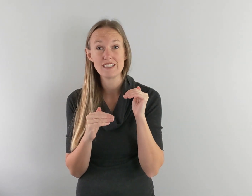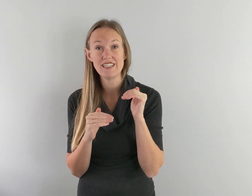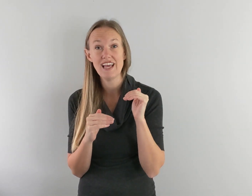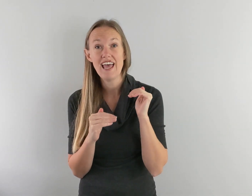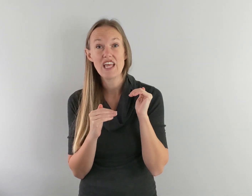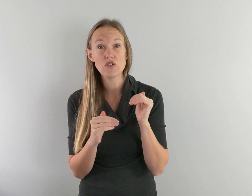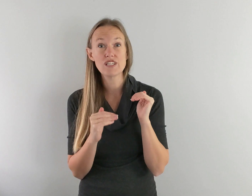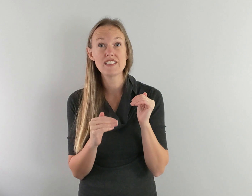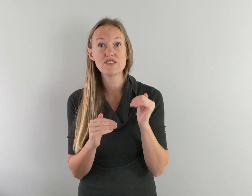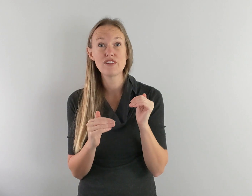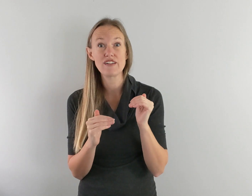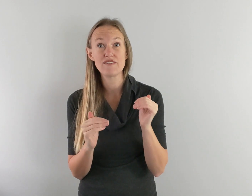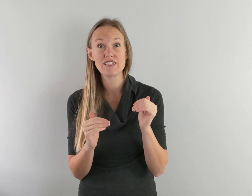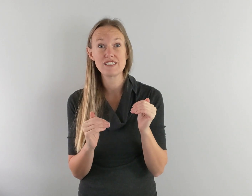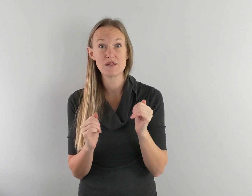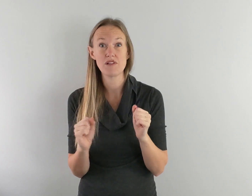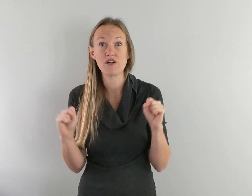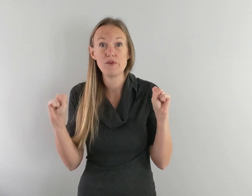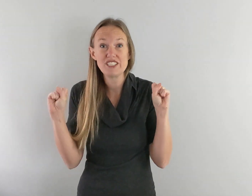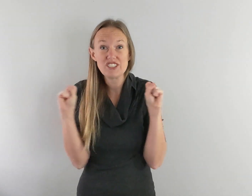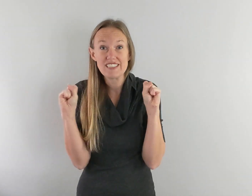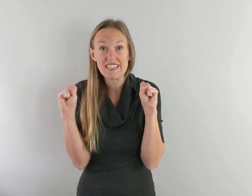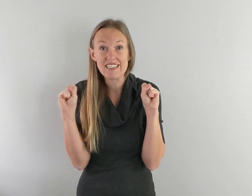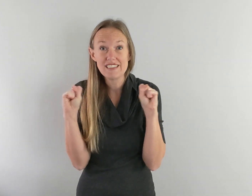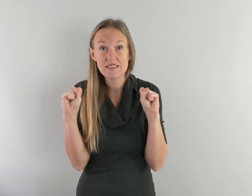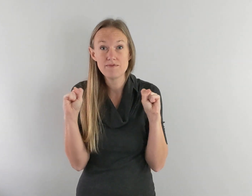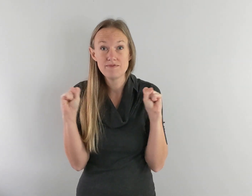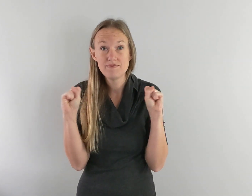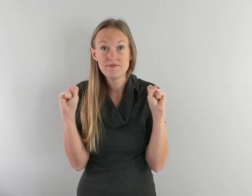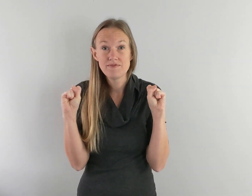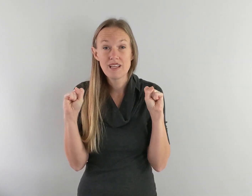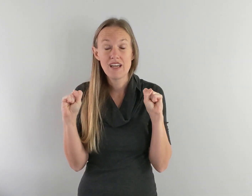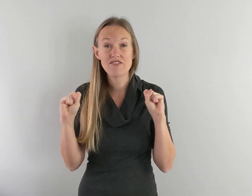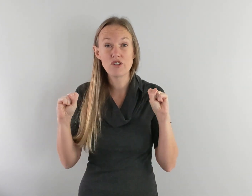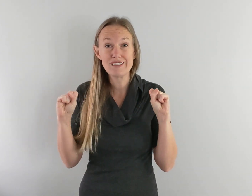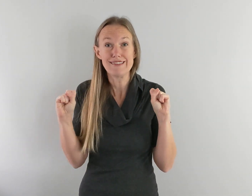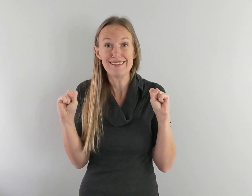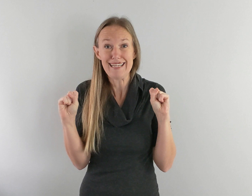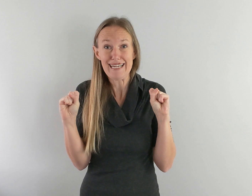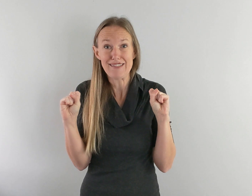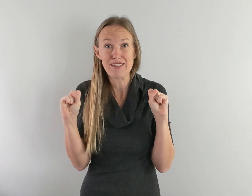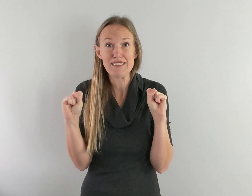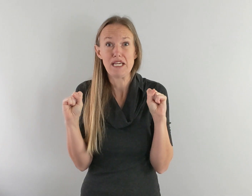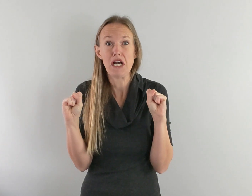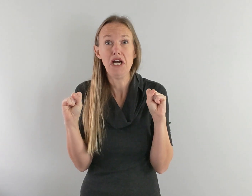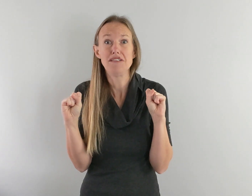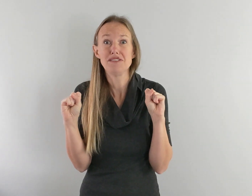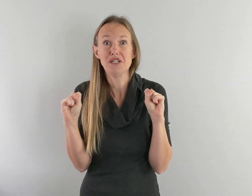frozen, and those signs are very, very similar. Winter is like this, and frozen, you like add a face like, I am